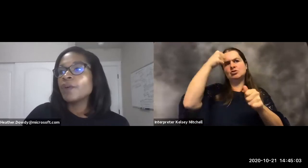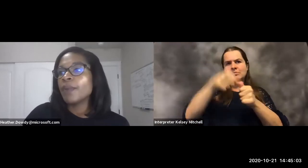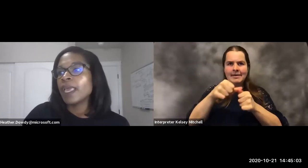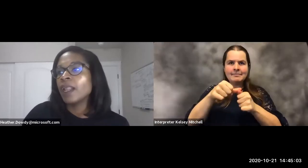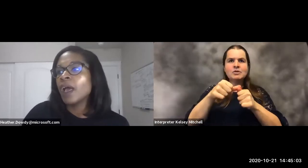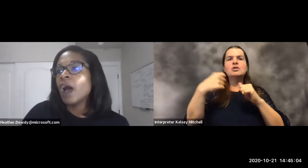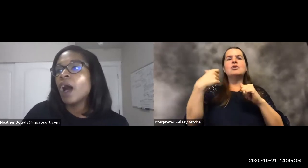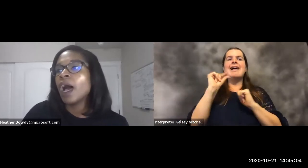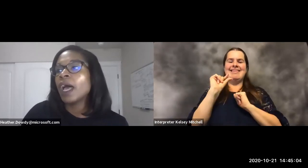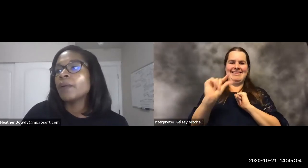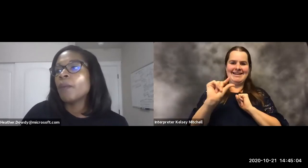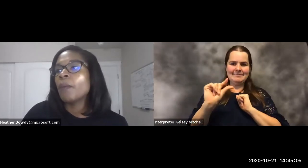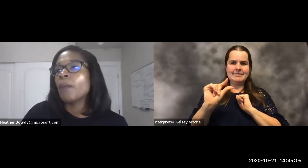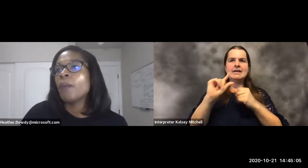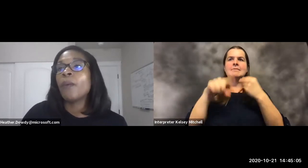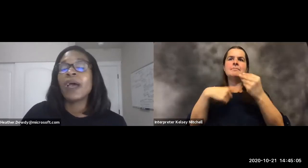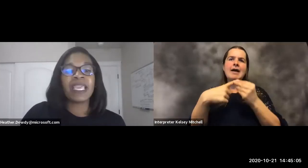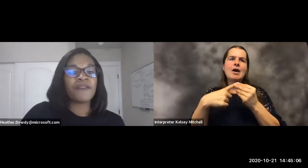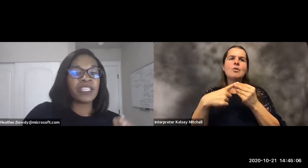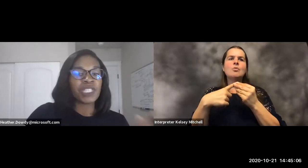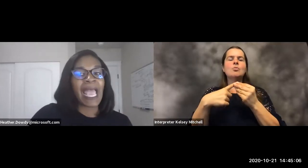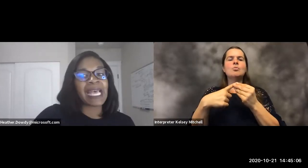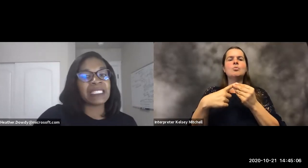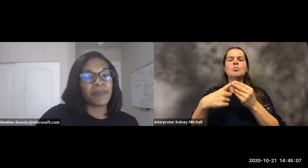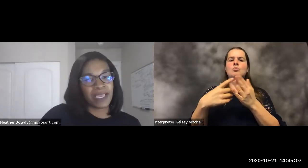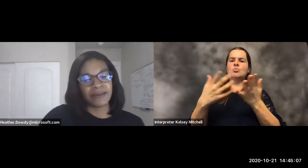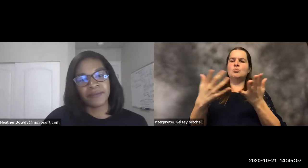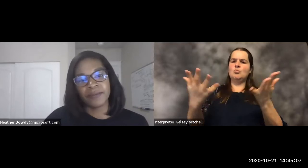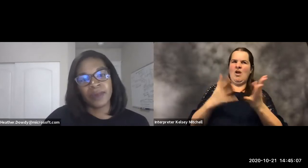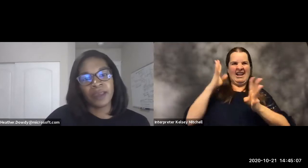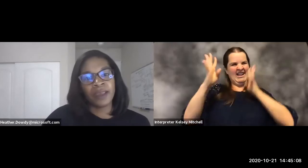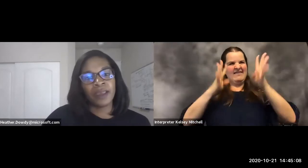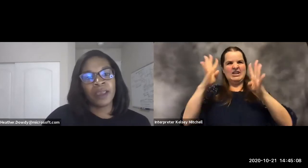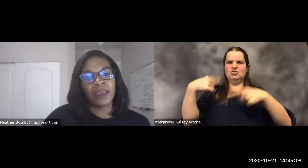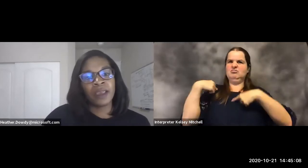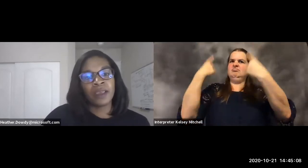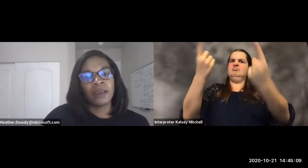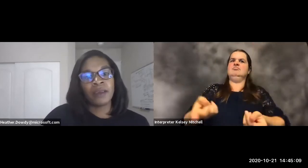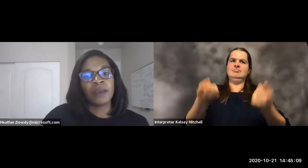a little bit on what innovation has been.